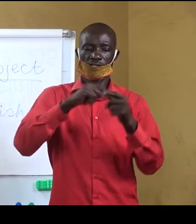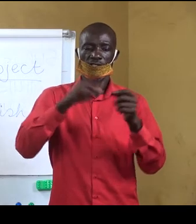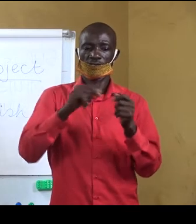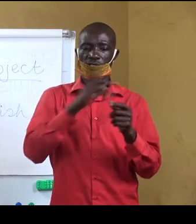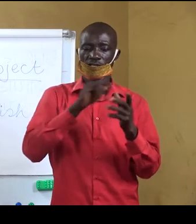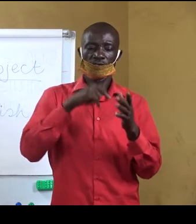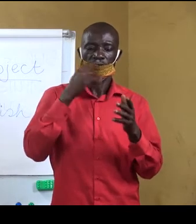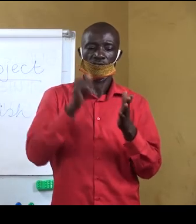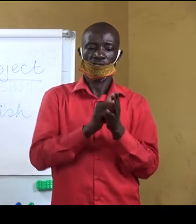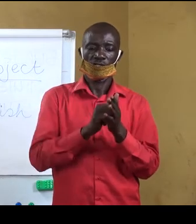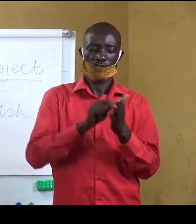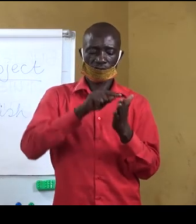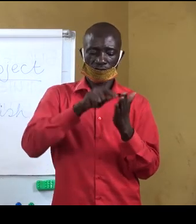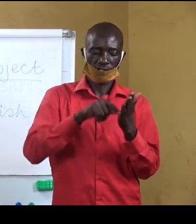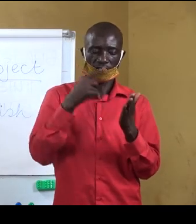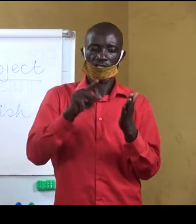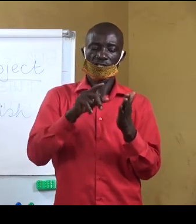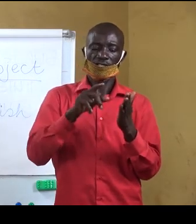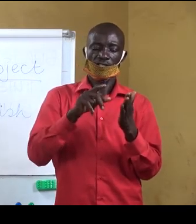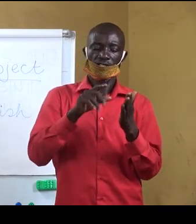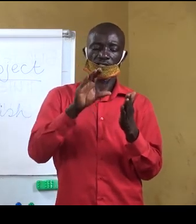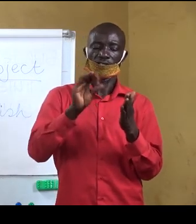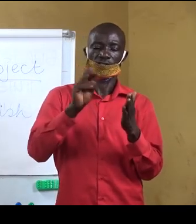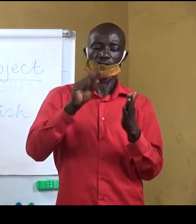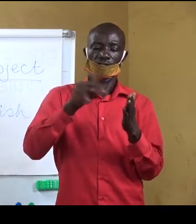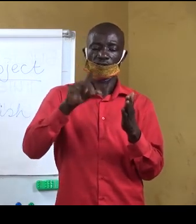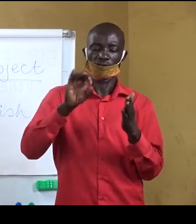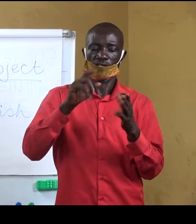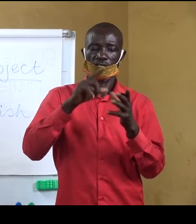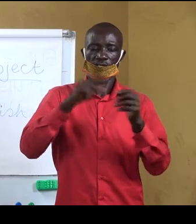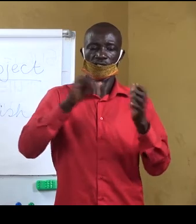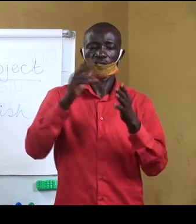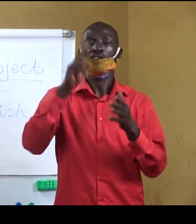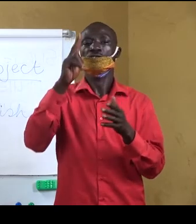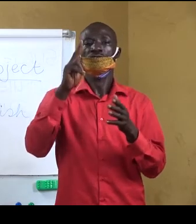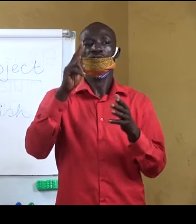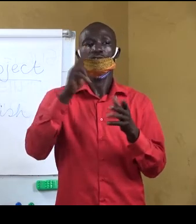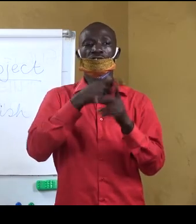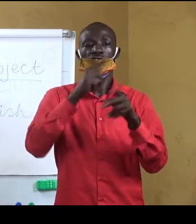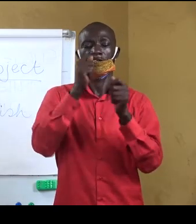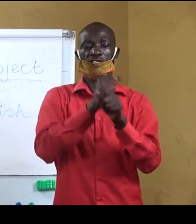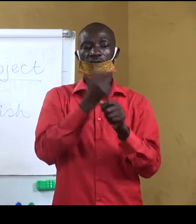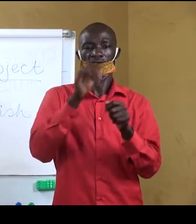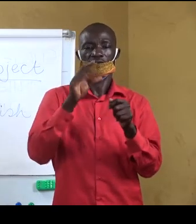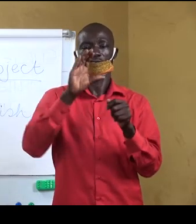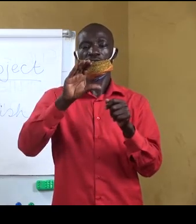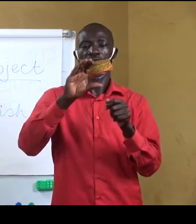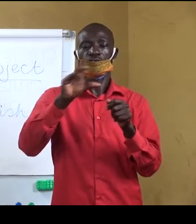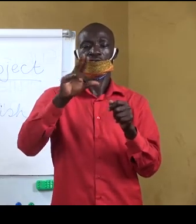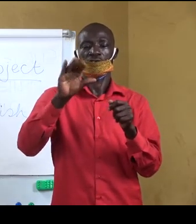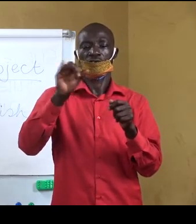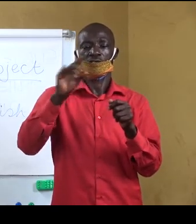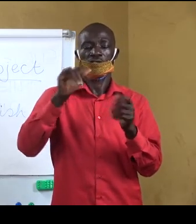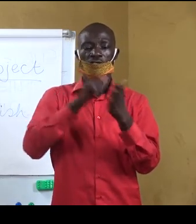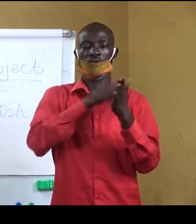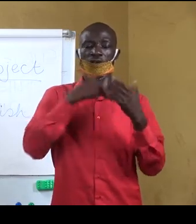And we said within the complex sentence that there are 2 different types of clauses, that we have the independent clause